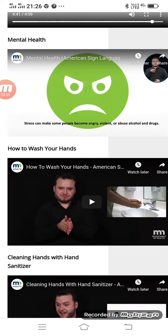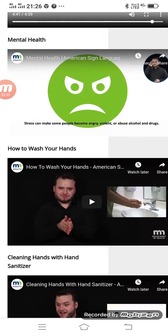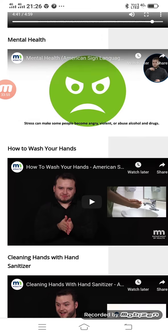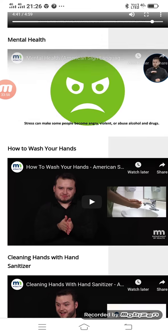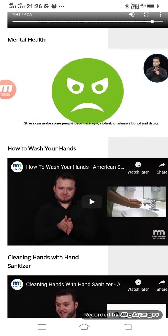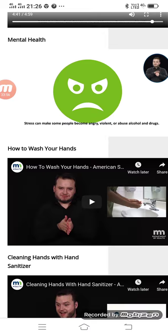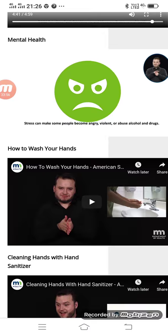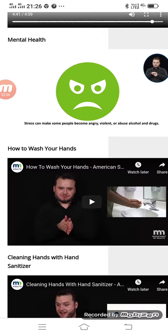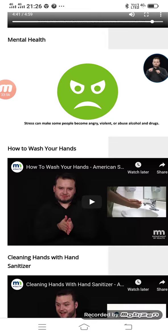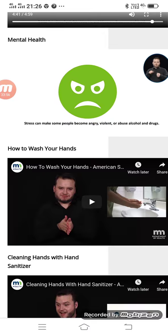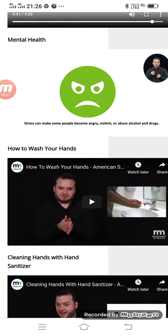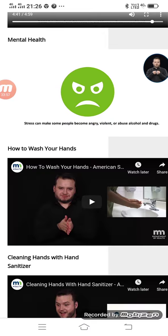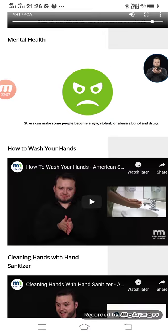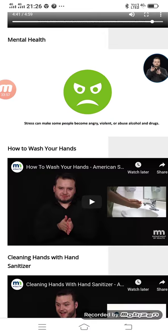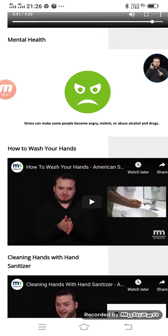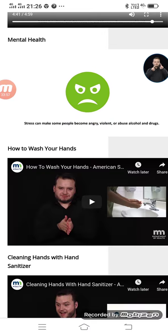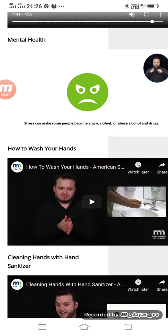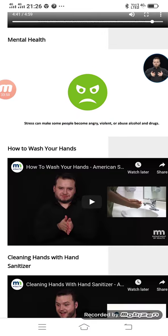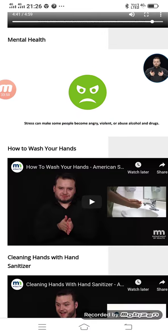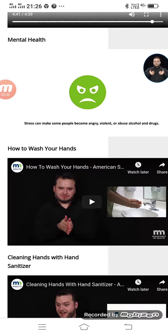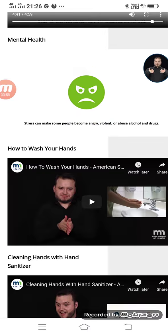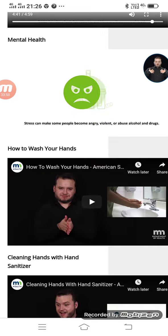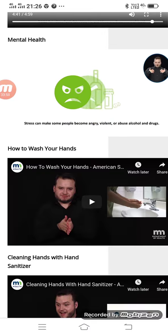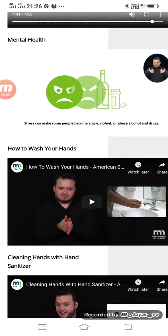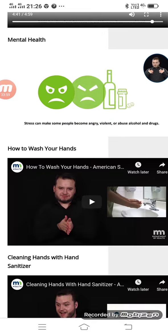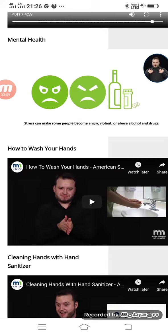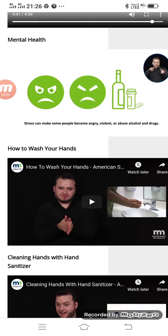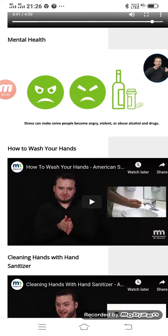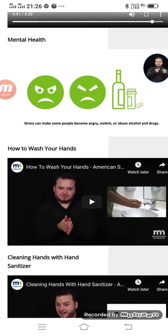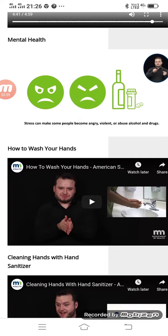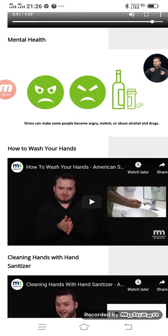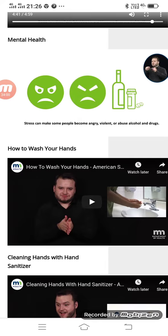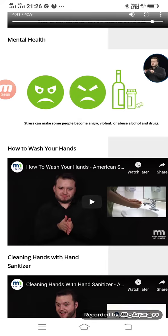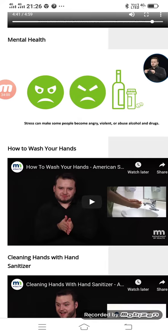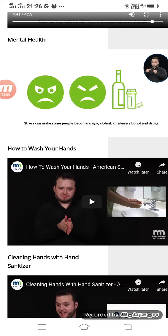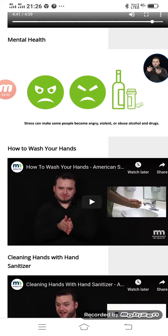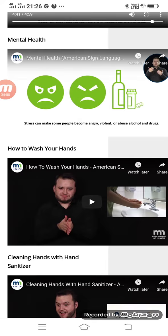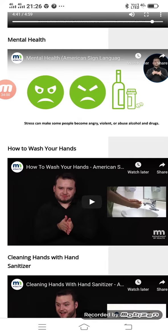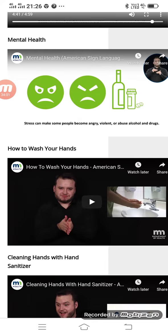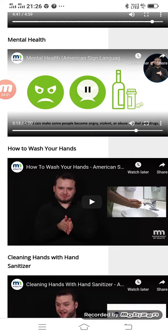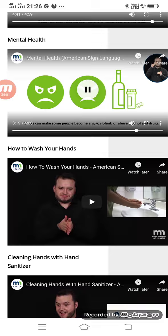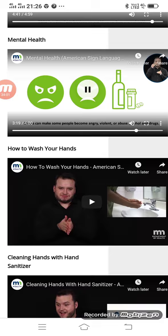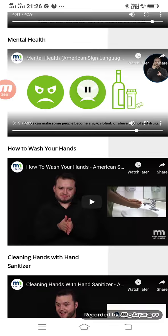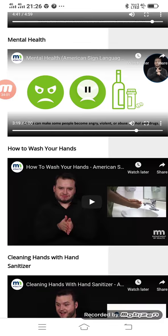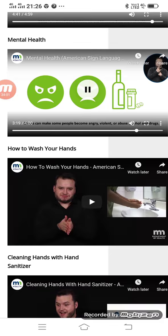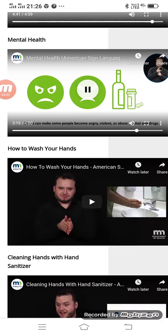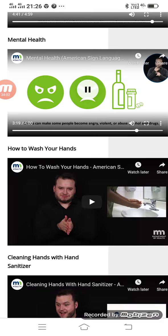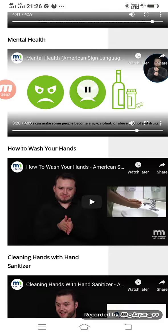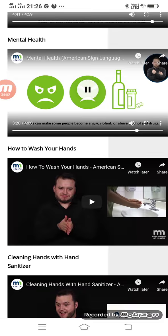Stress can make some people become angry, violent, or abuse alcohol and drugs.